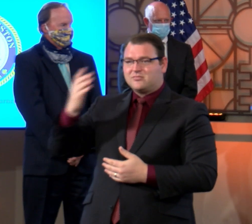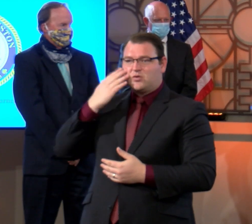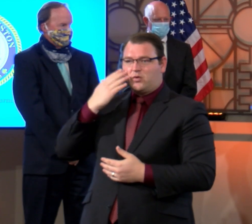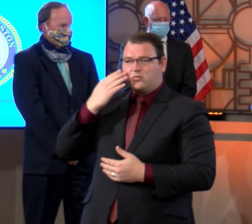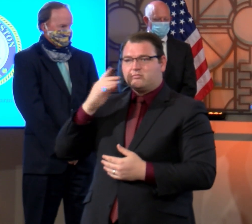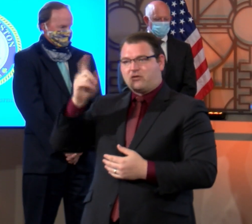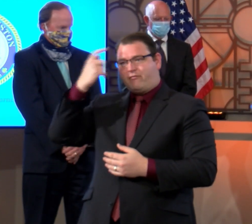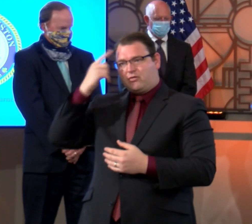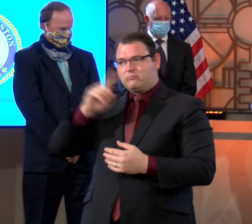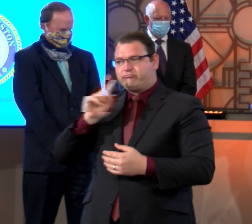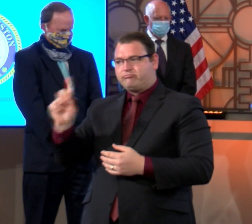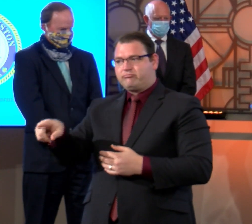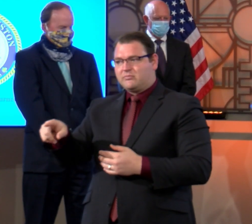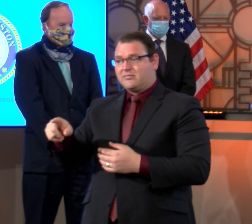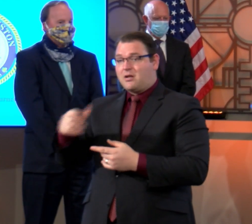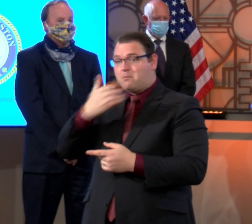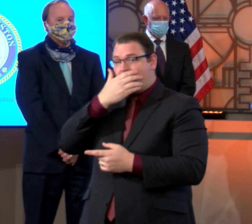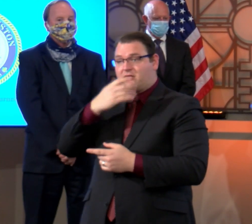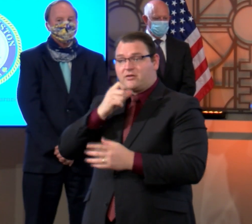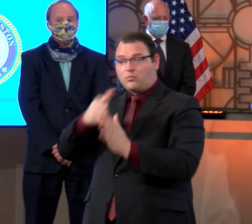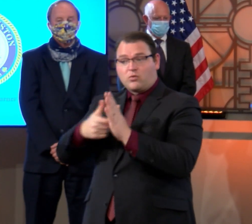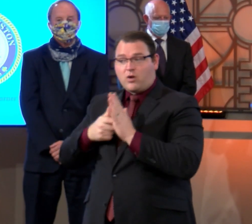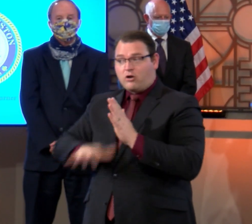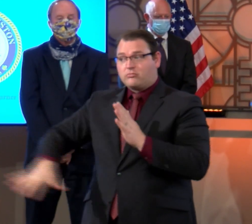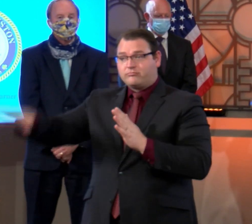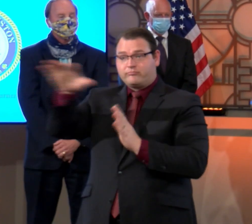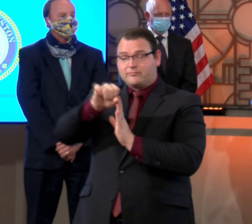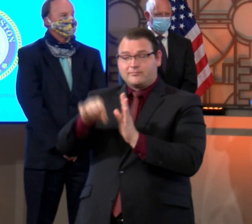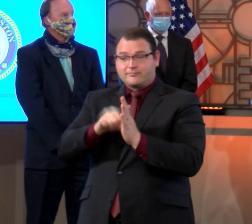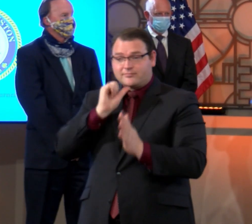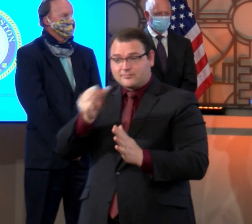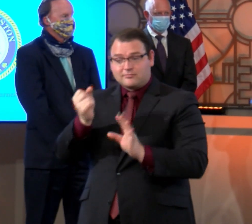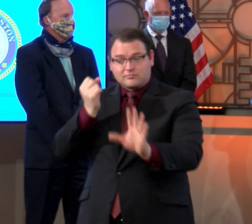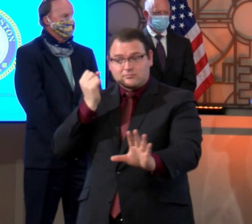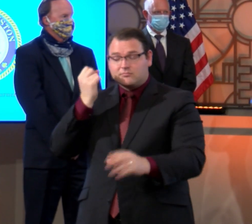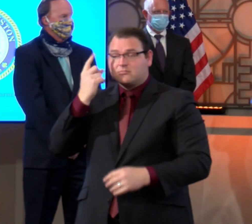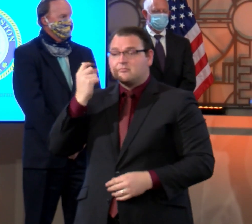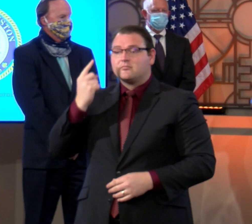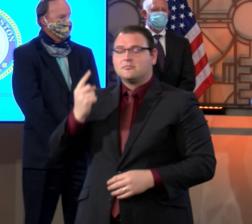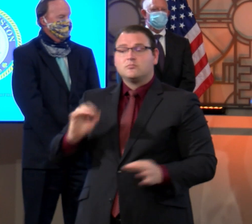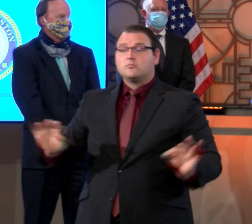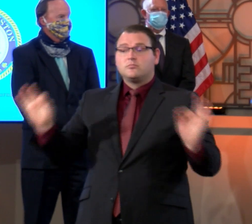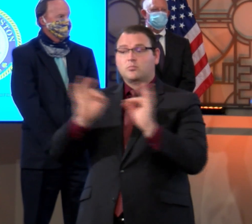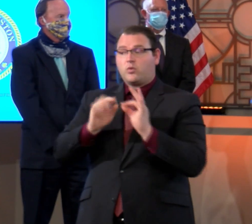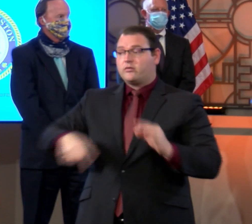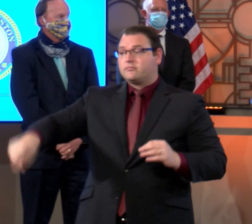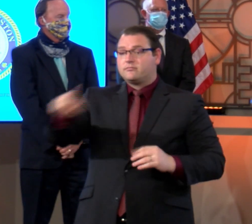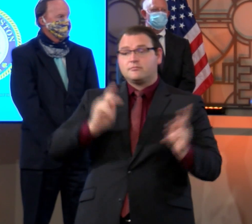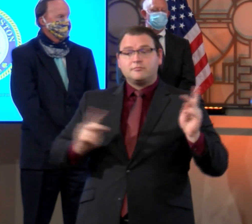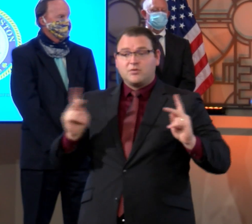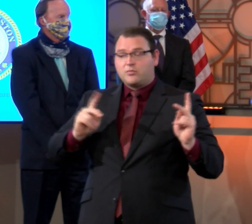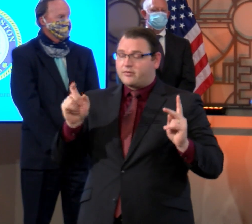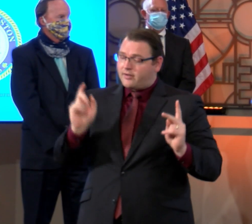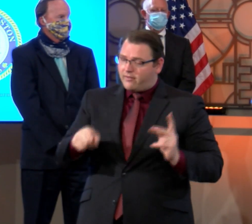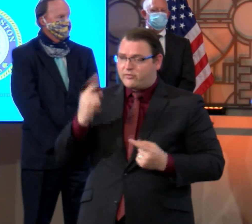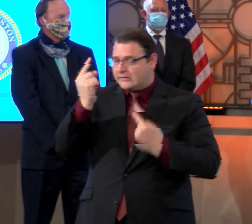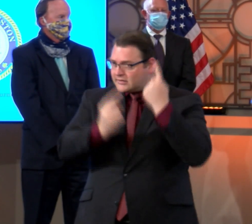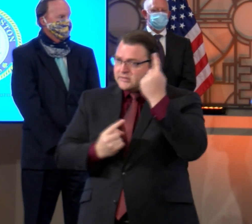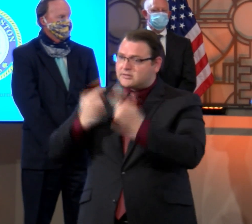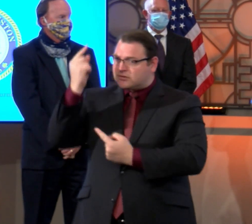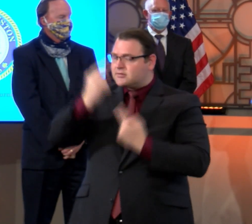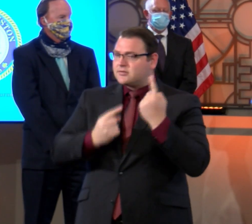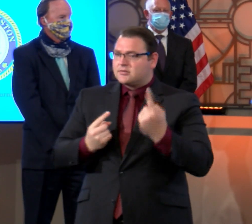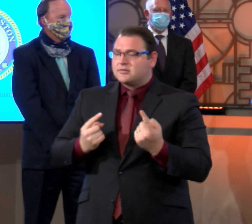executive order, will not be required across the state. However, it's important for the community to realize that